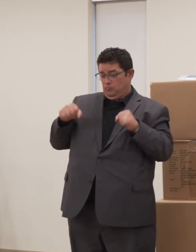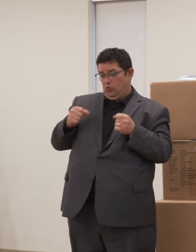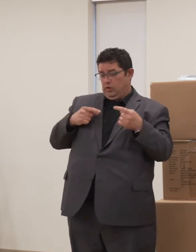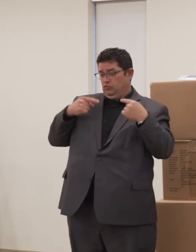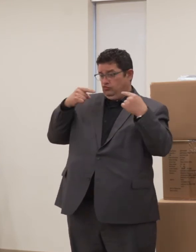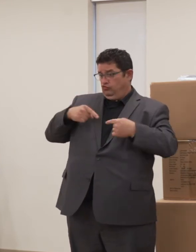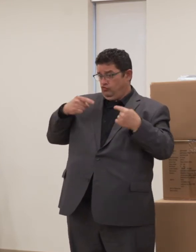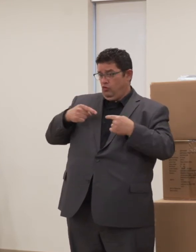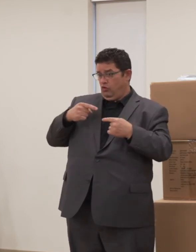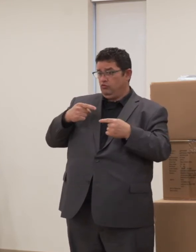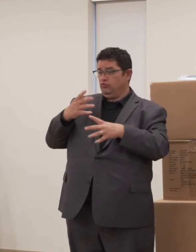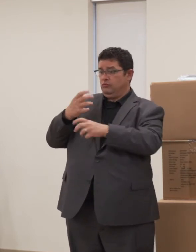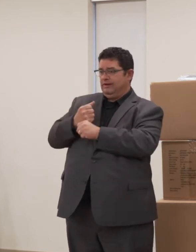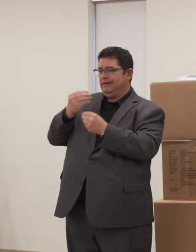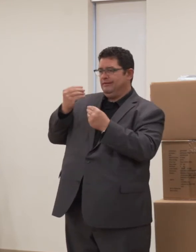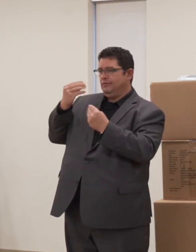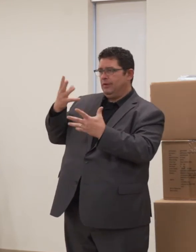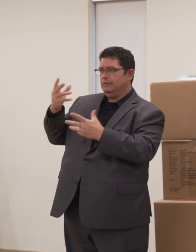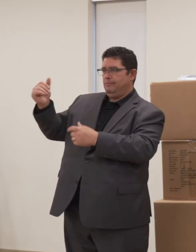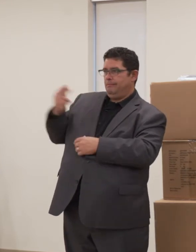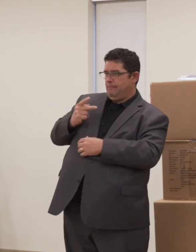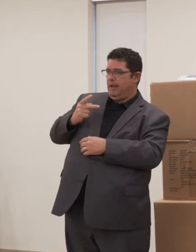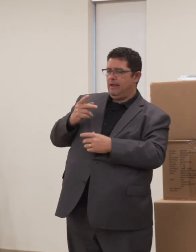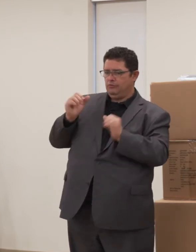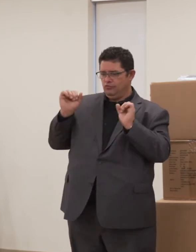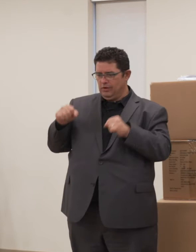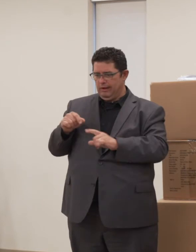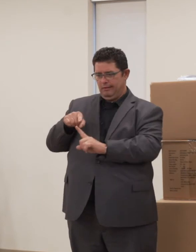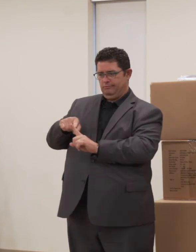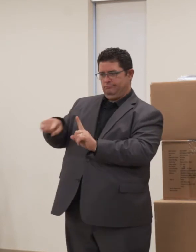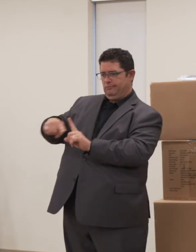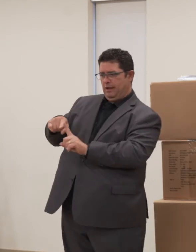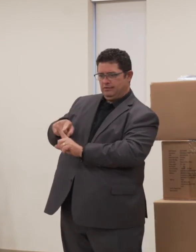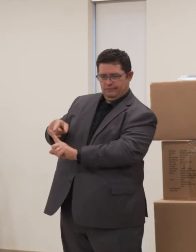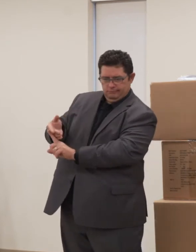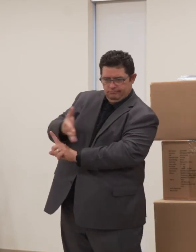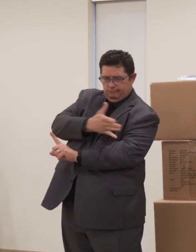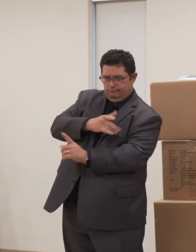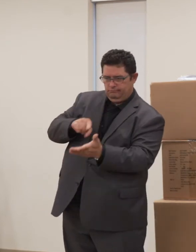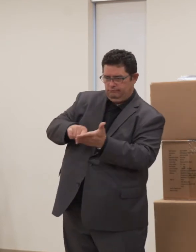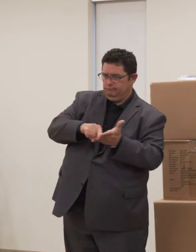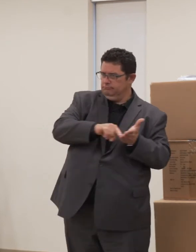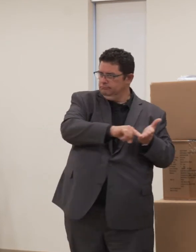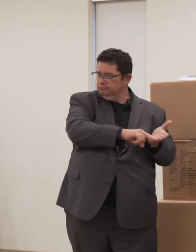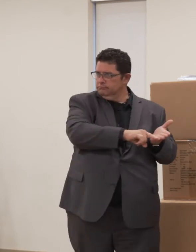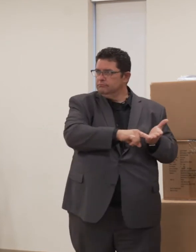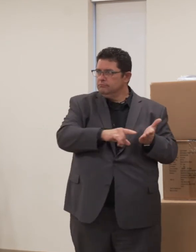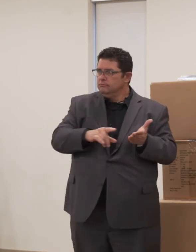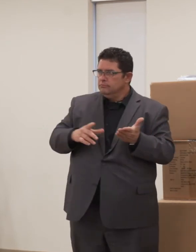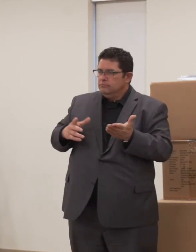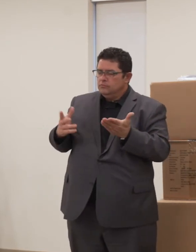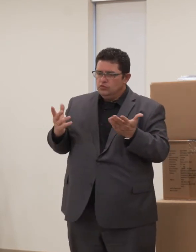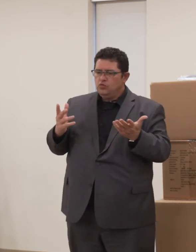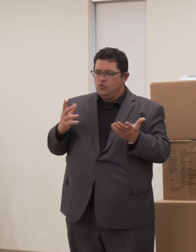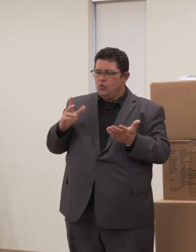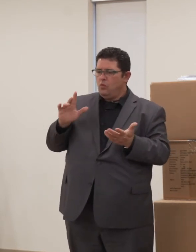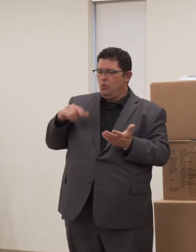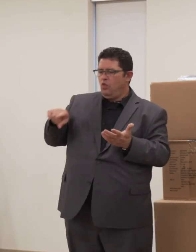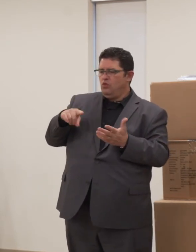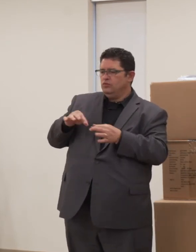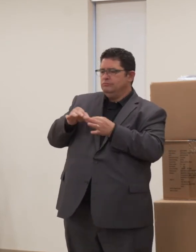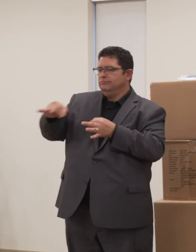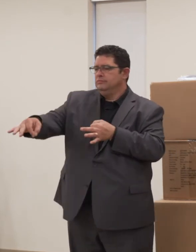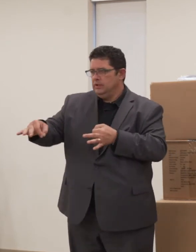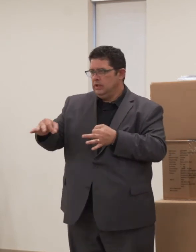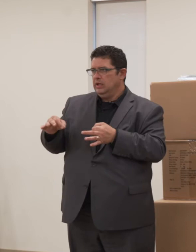information back in time to deploy contact tracers or case investigators in a way to impact the spread of COVID in our community. So those delay in test results